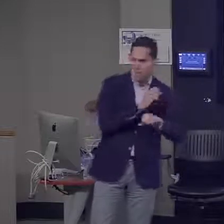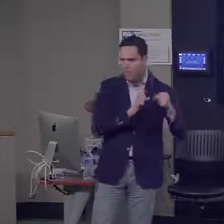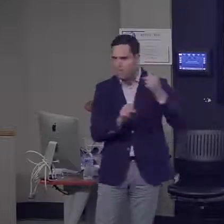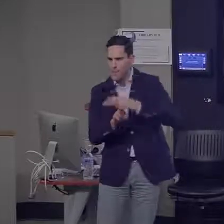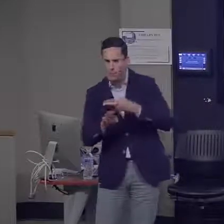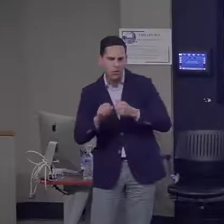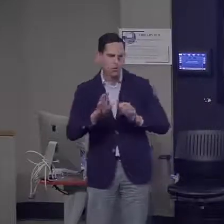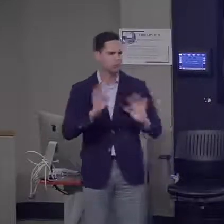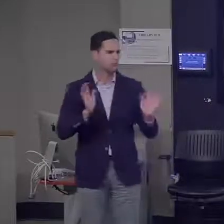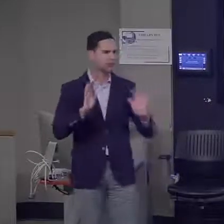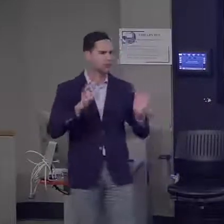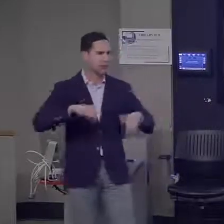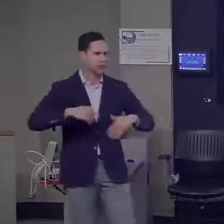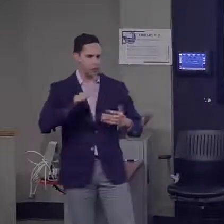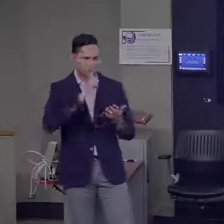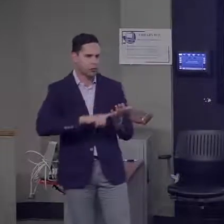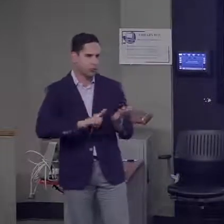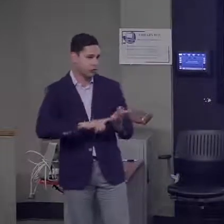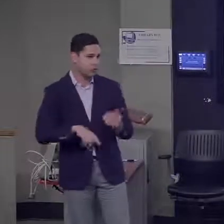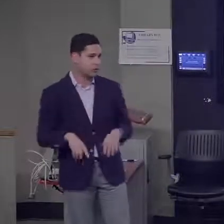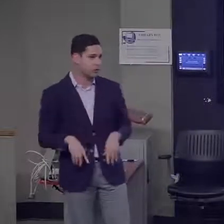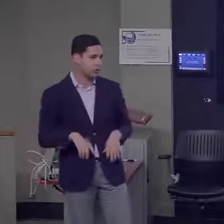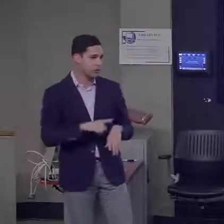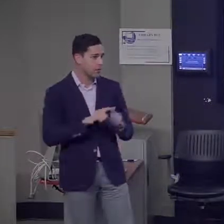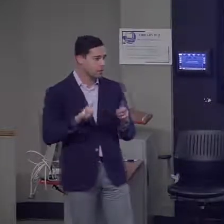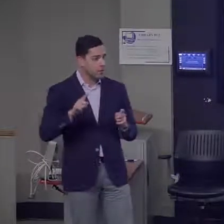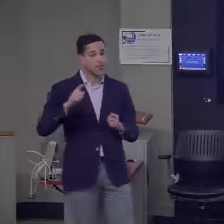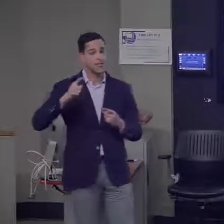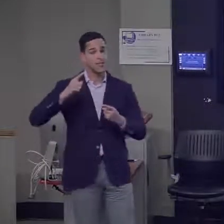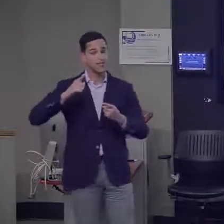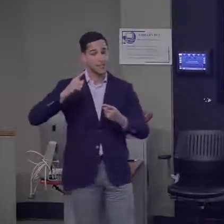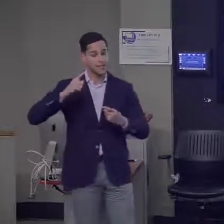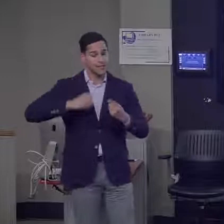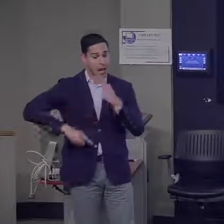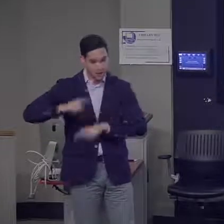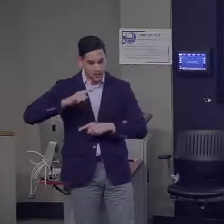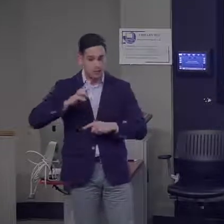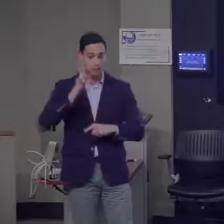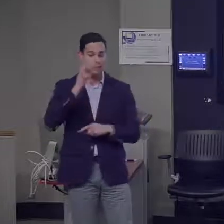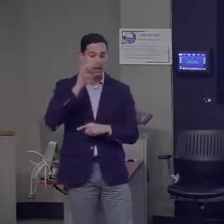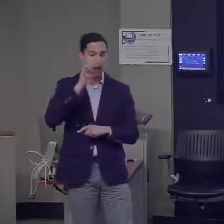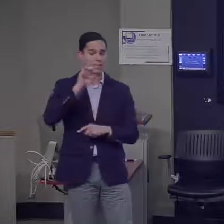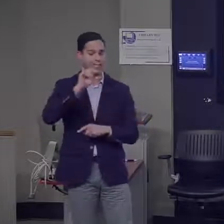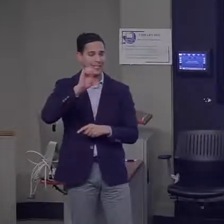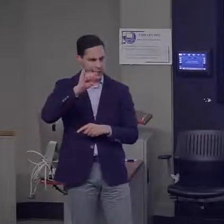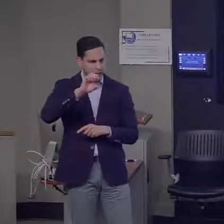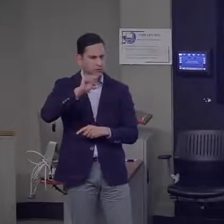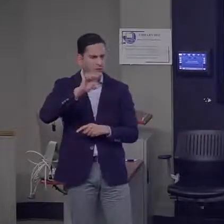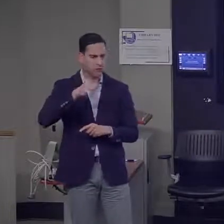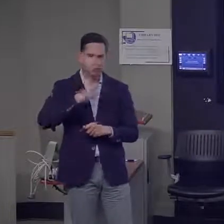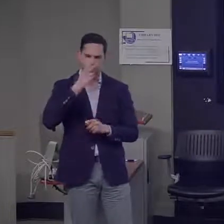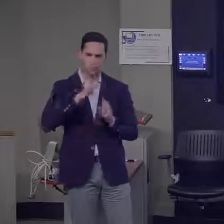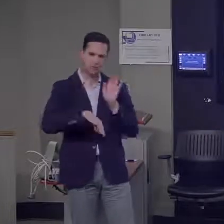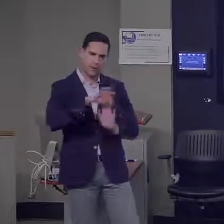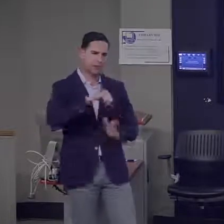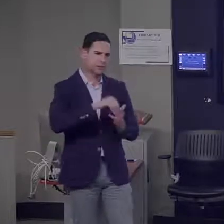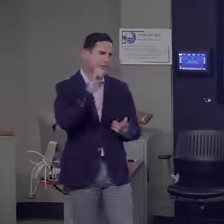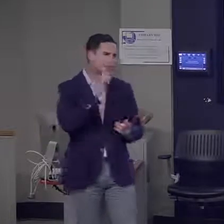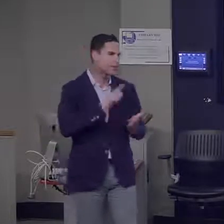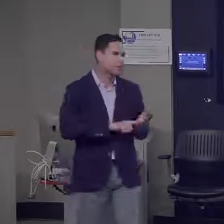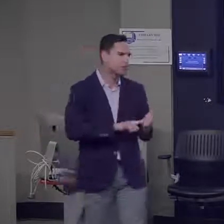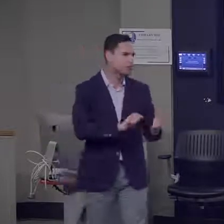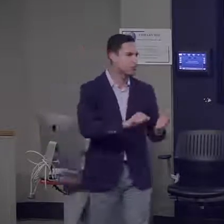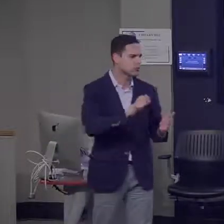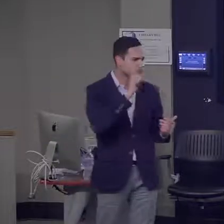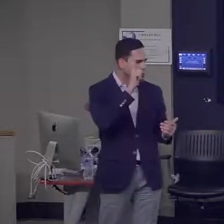signing motherese is a very robust phenomenon. So, for a long time in language acquisition research,